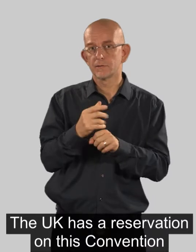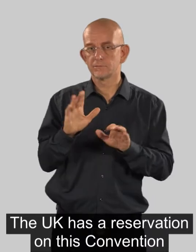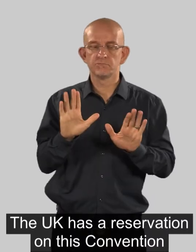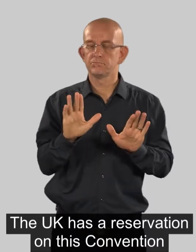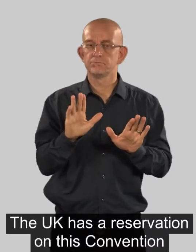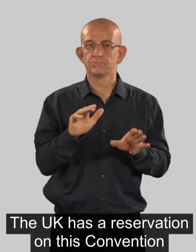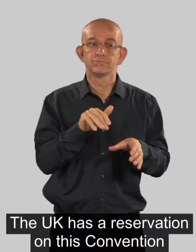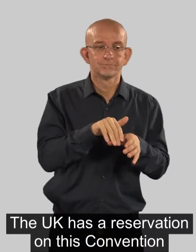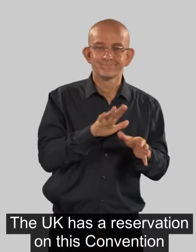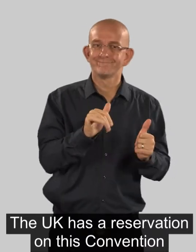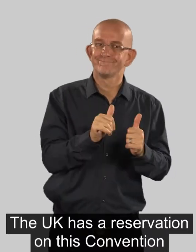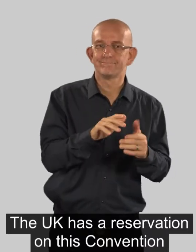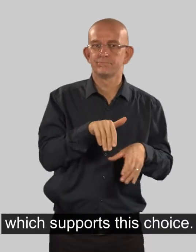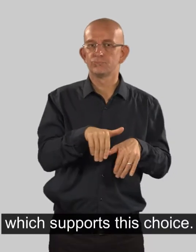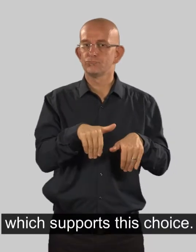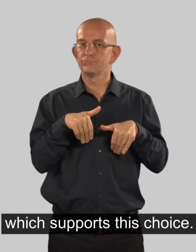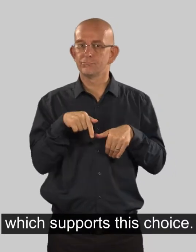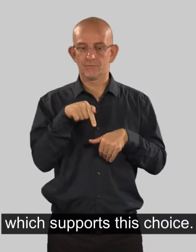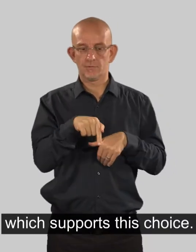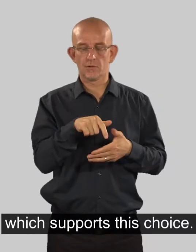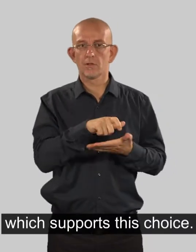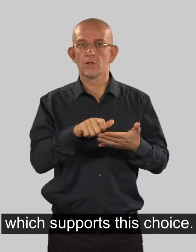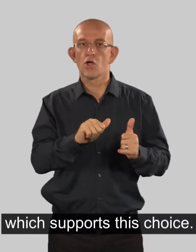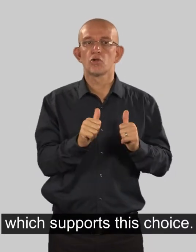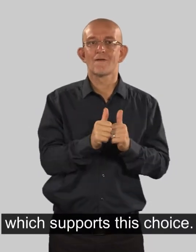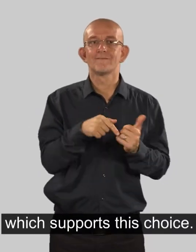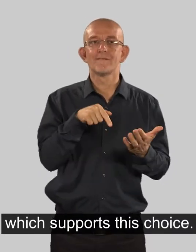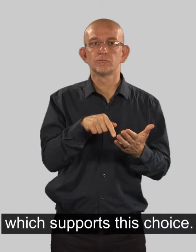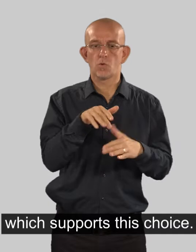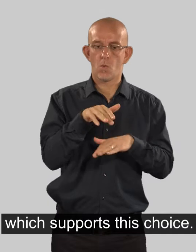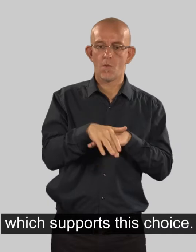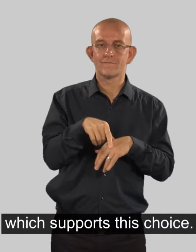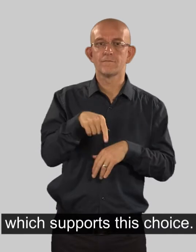The UK has a reservation on this convention which supports this choice.